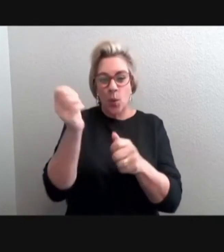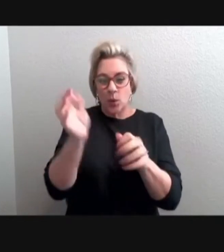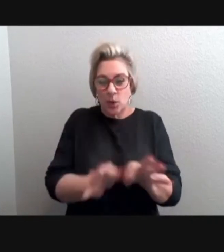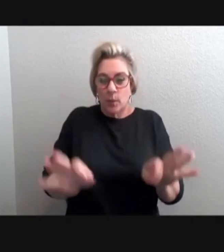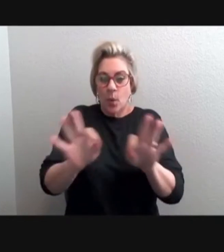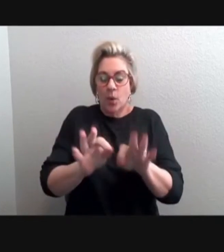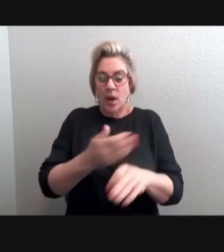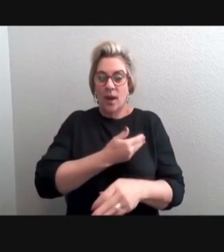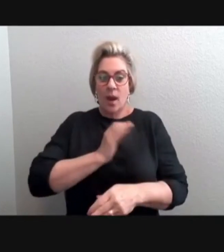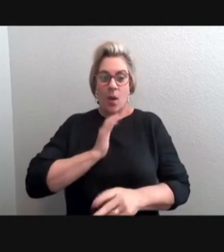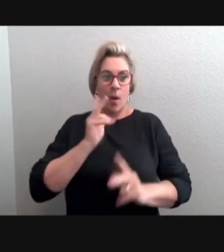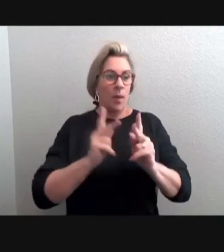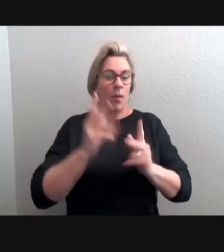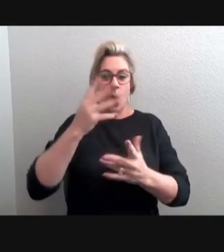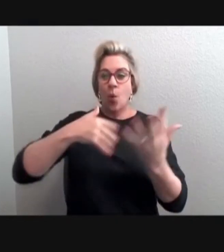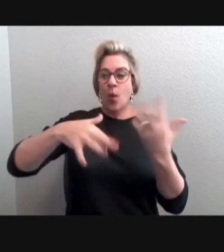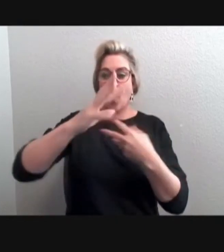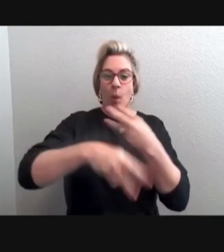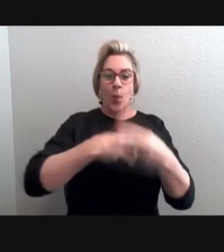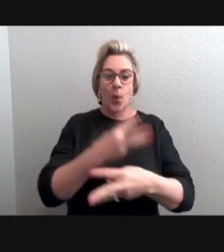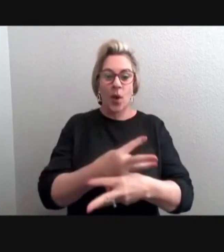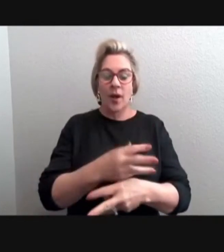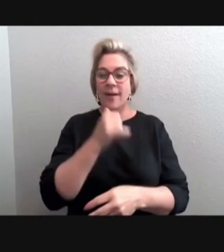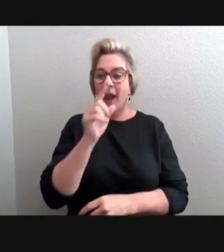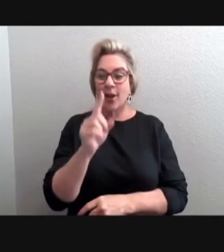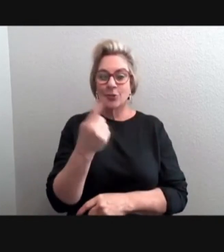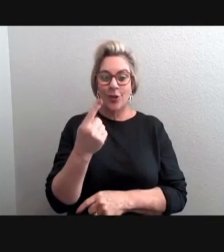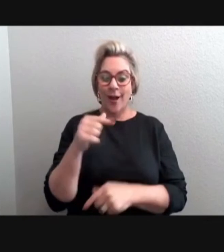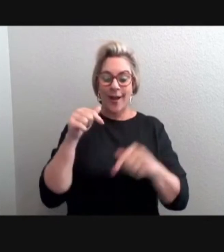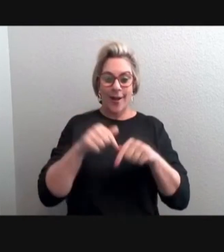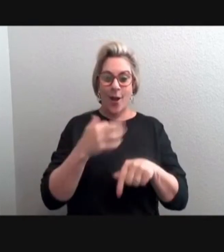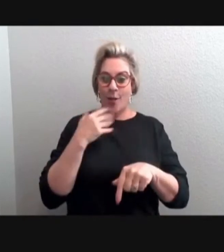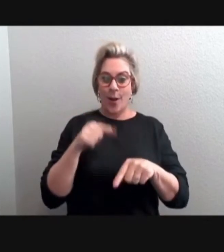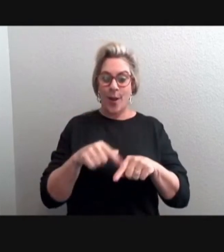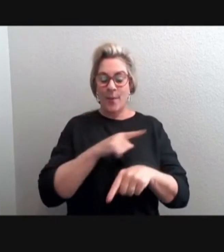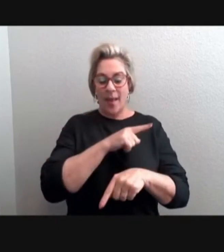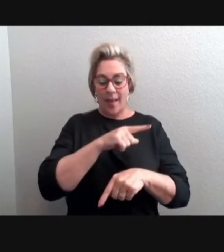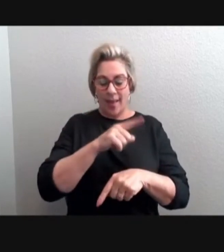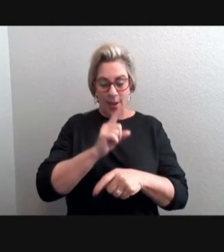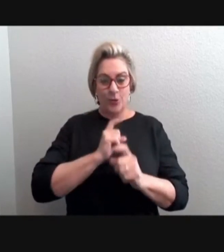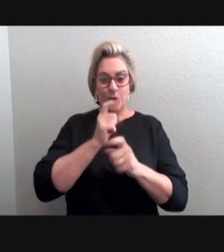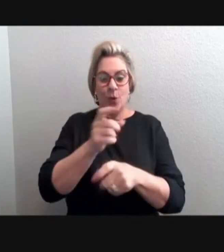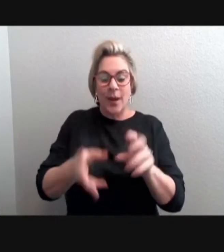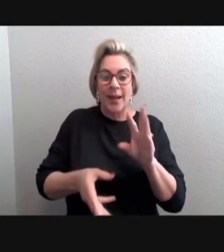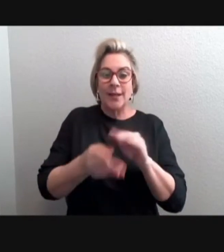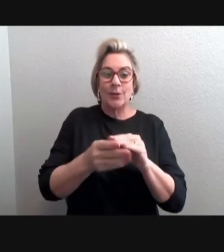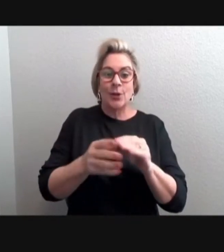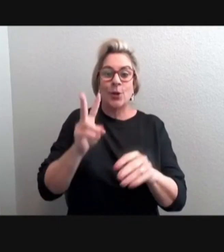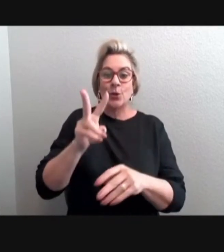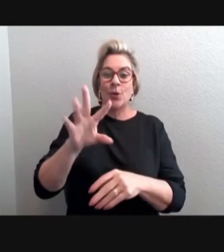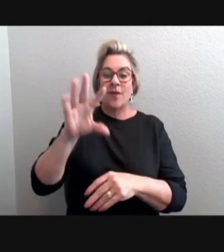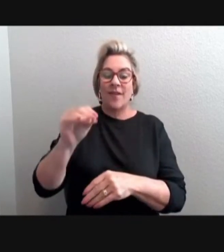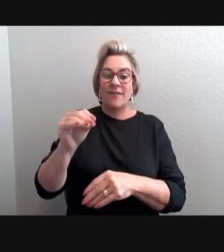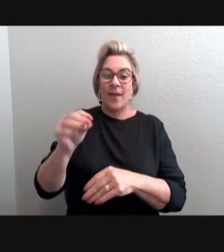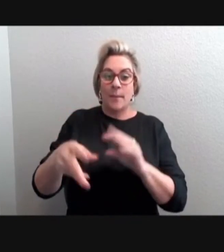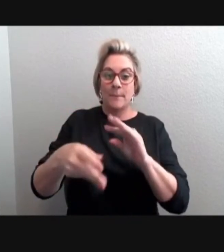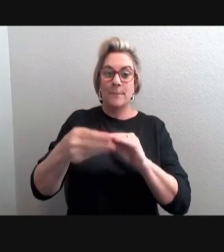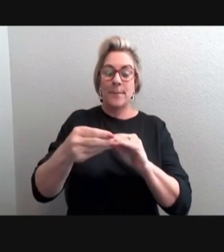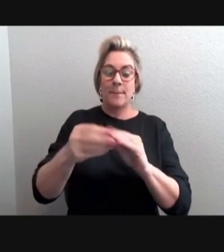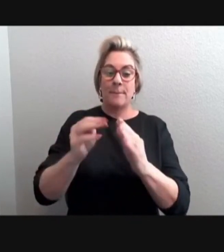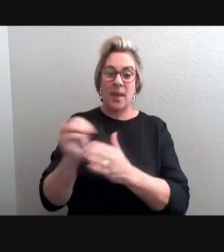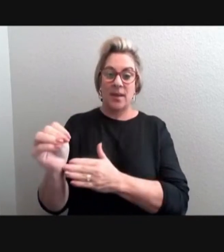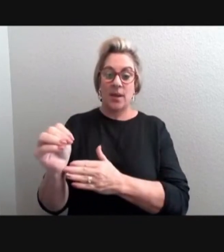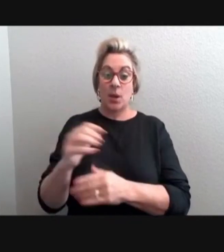people around the world, not only just in Colorado, donated an additional $250,000 plus to it, and Ball's